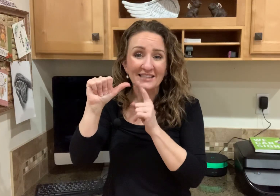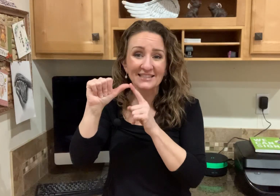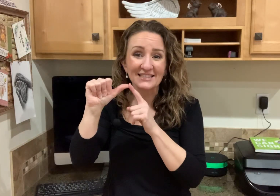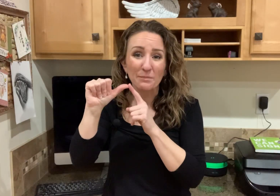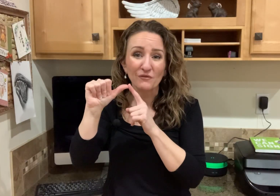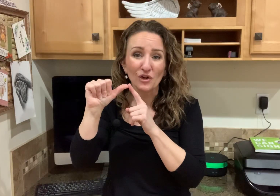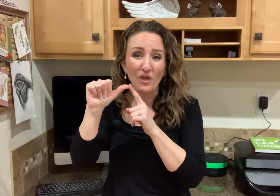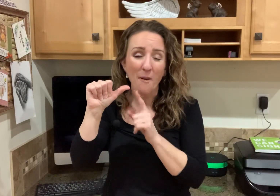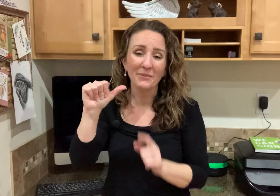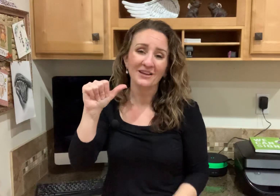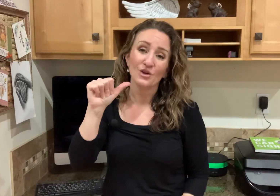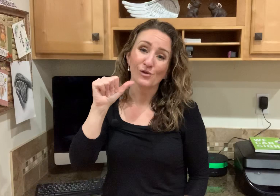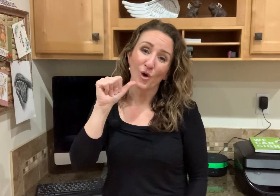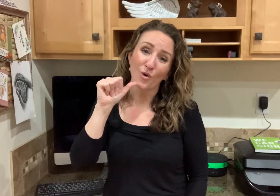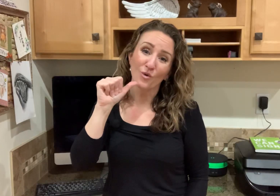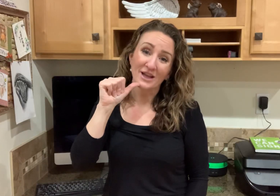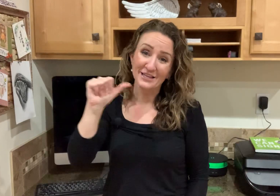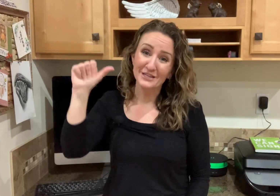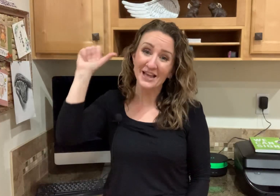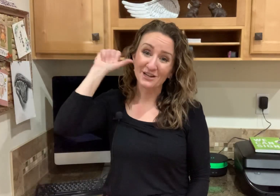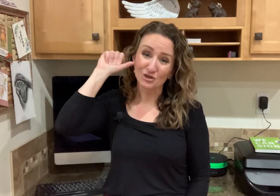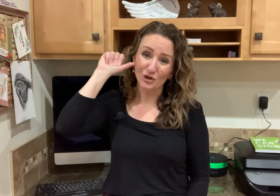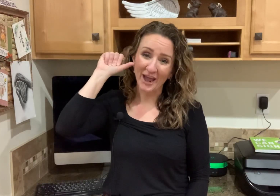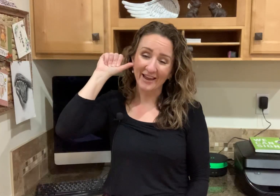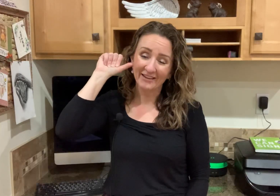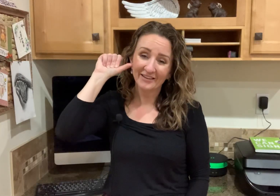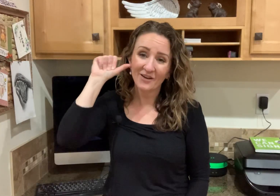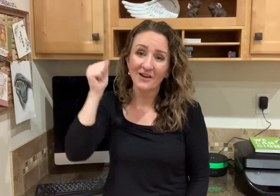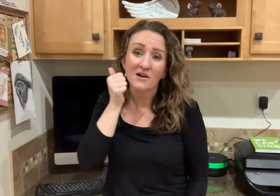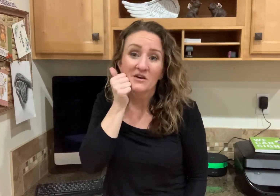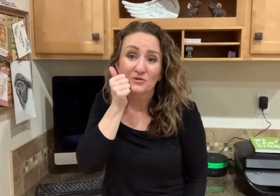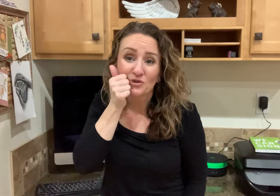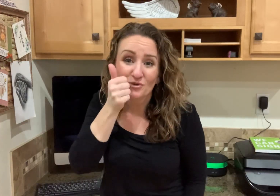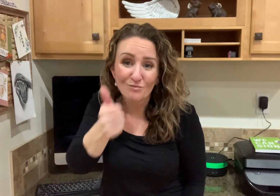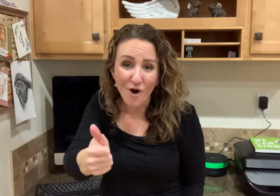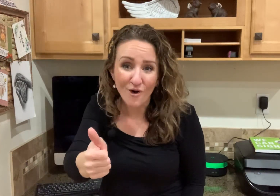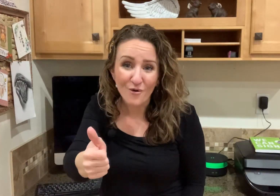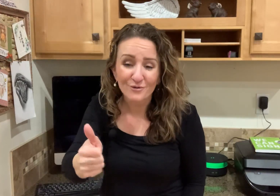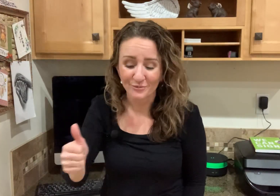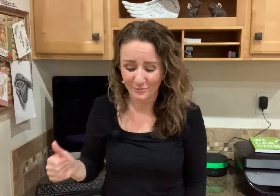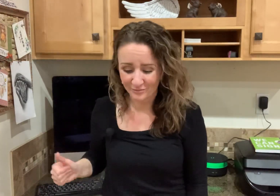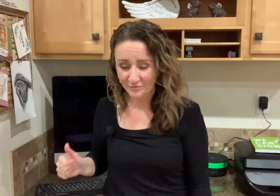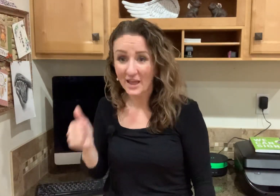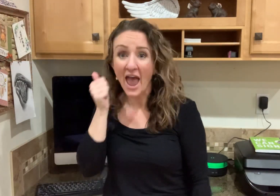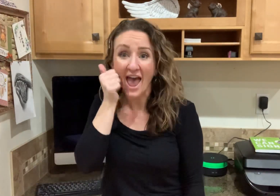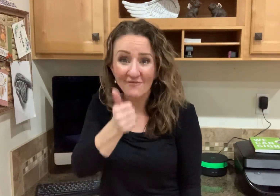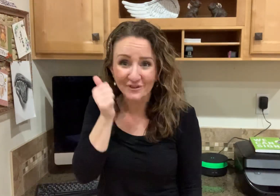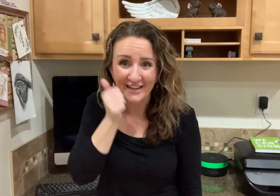is the tip of your thumb. So yesterday, tomorrow, every day.